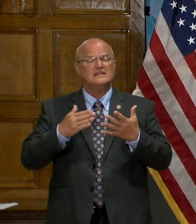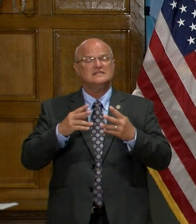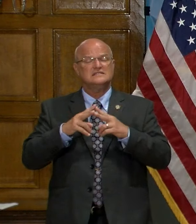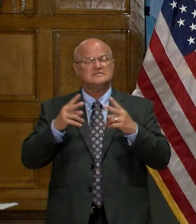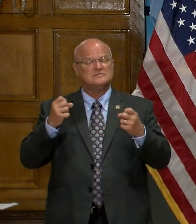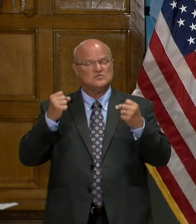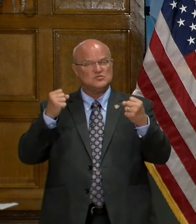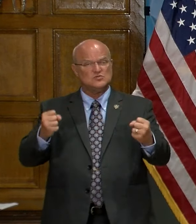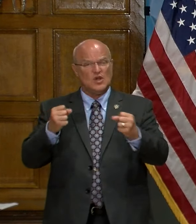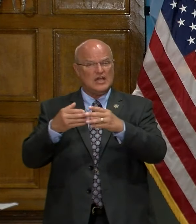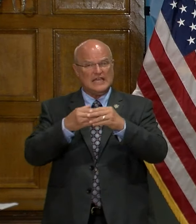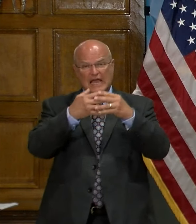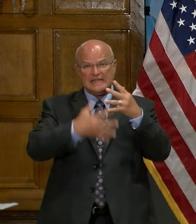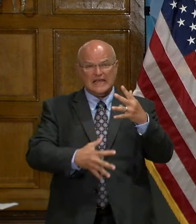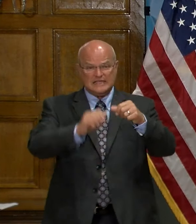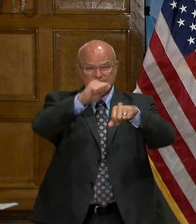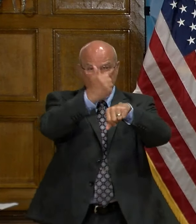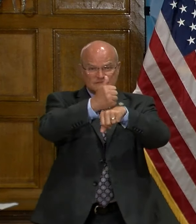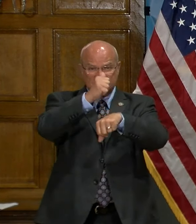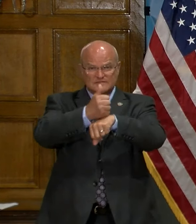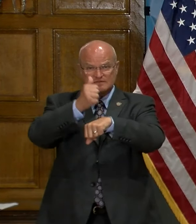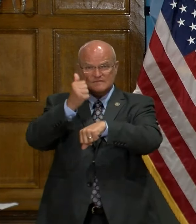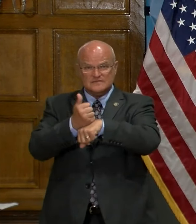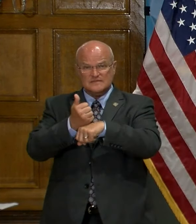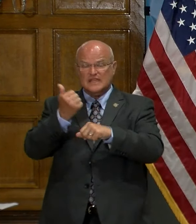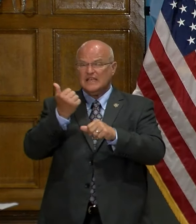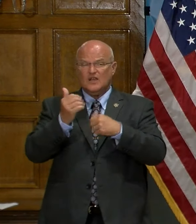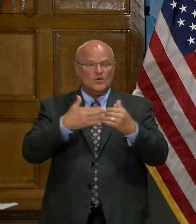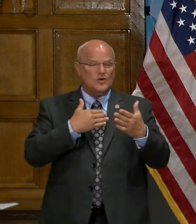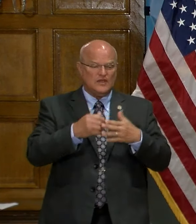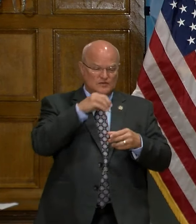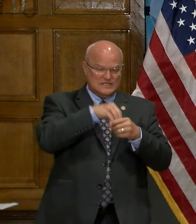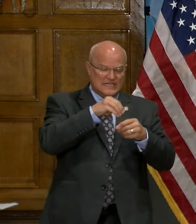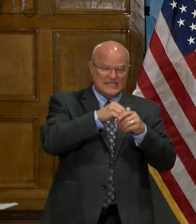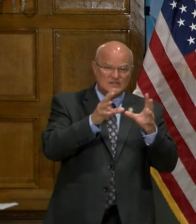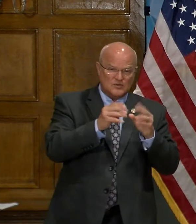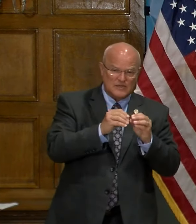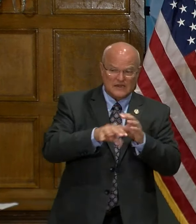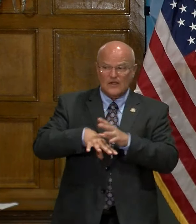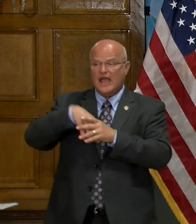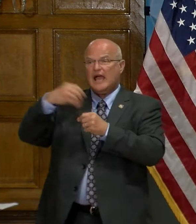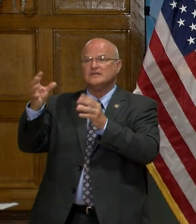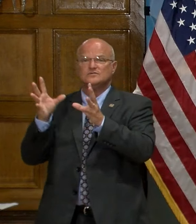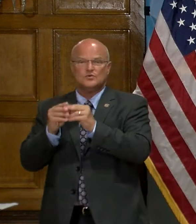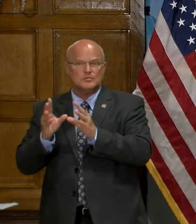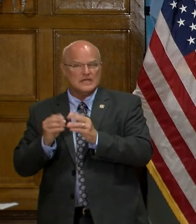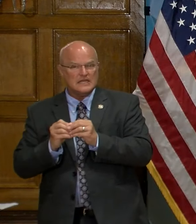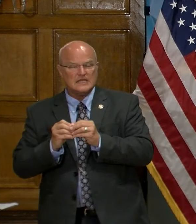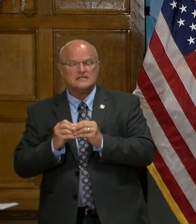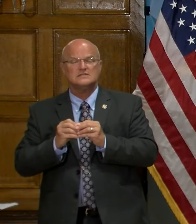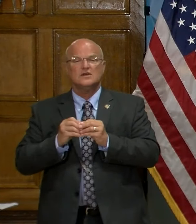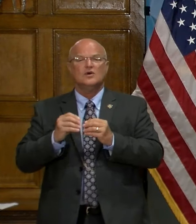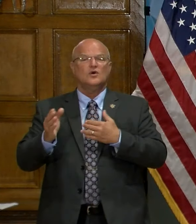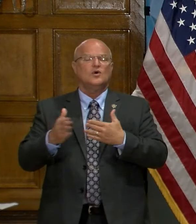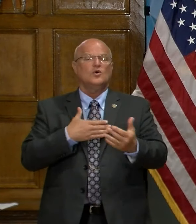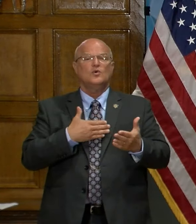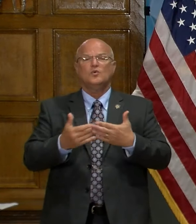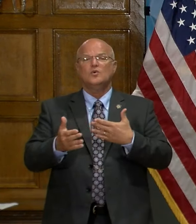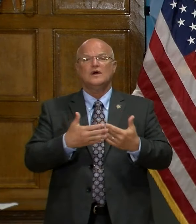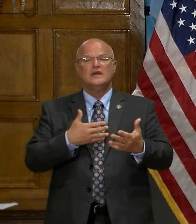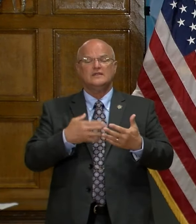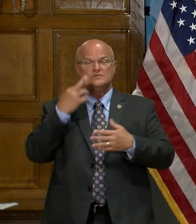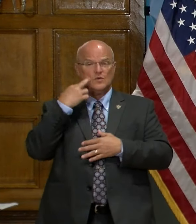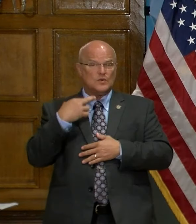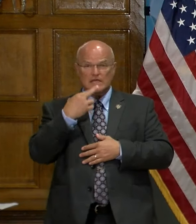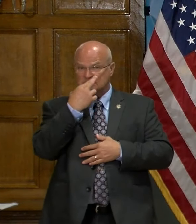strong guidelines that we've set in whether it's indoor venues or outdoor venues, or whether it is